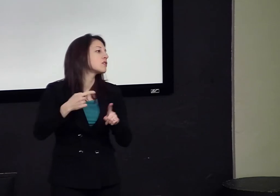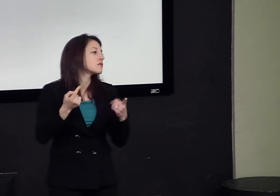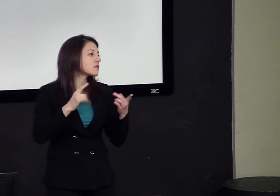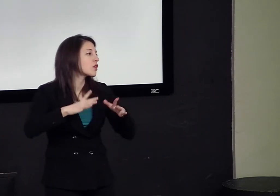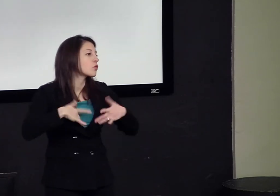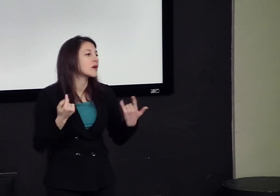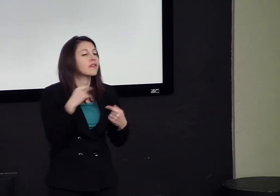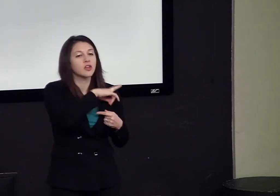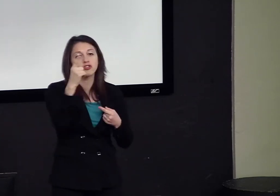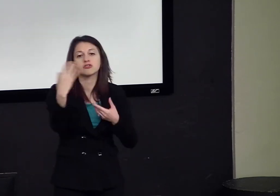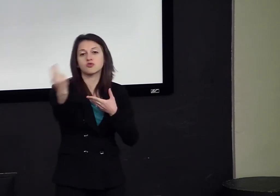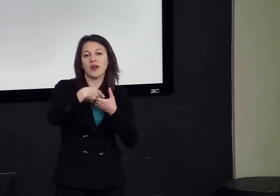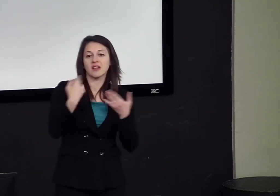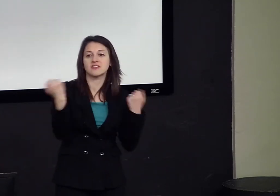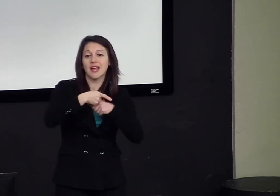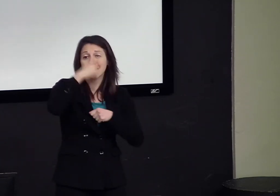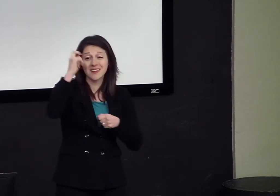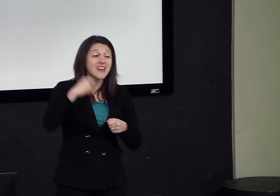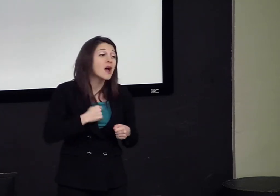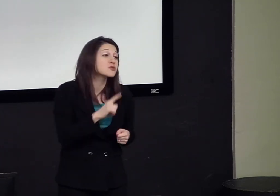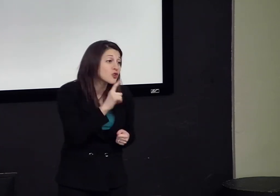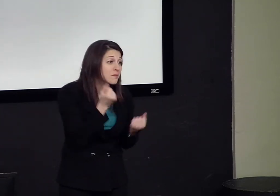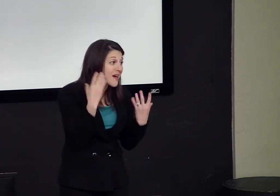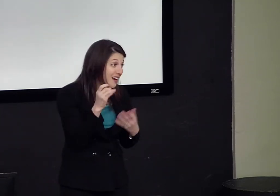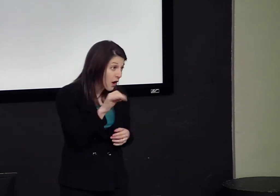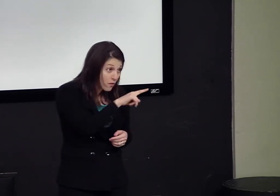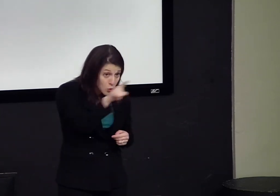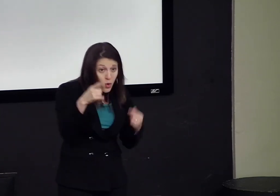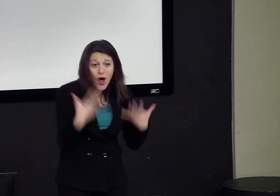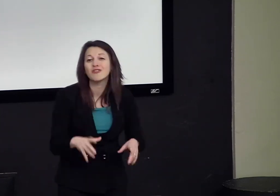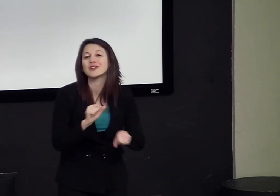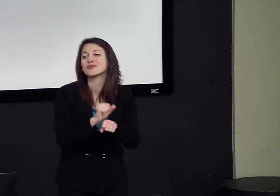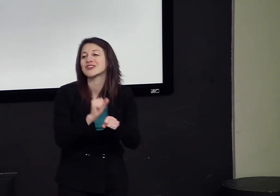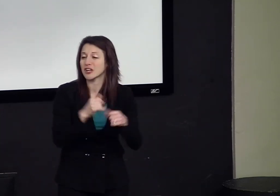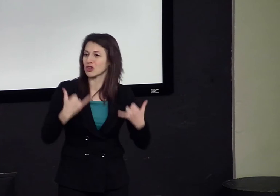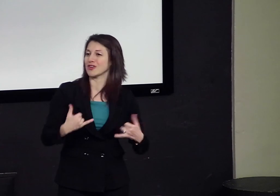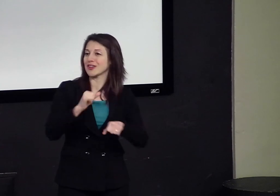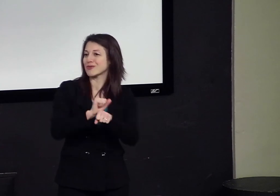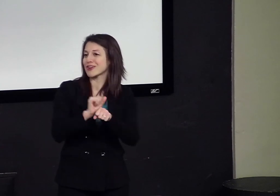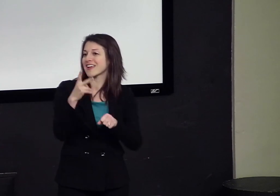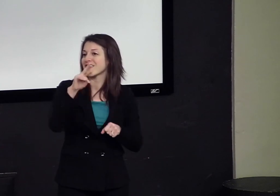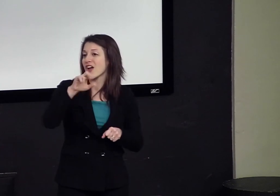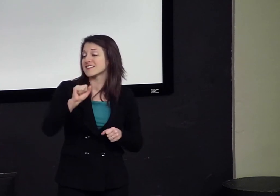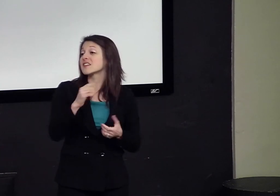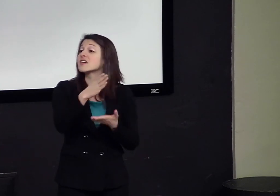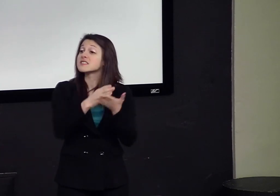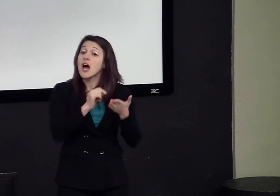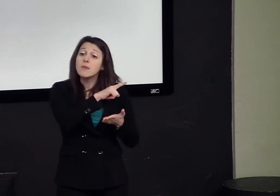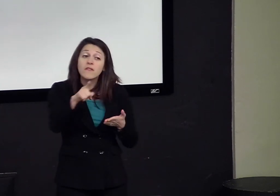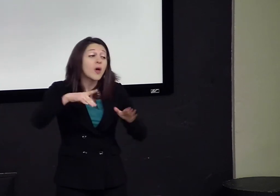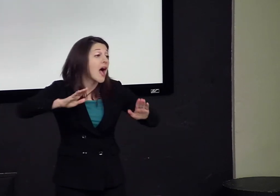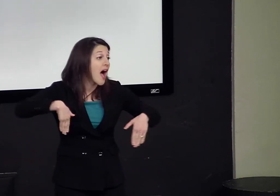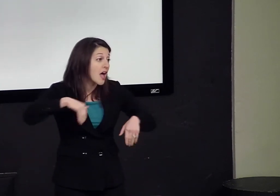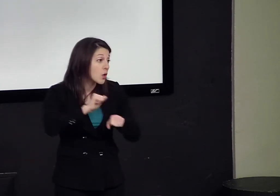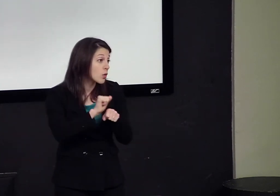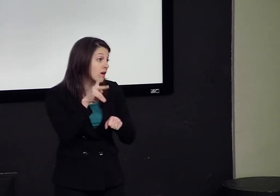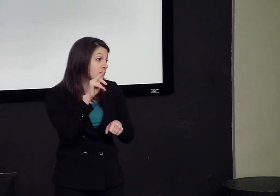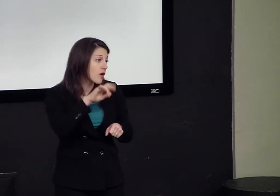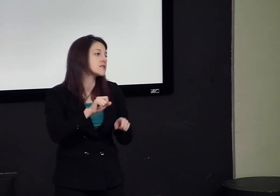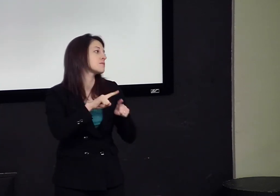or VRS, we're thrilled to have you all here today because I'm sure that many of you have already been working in the VRS field. And for those of